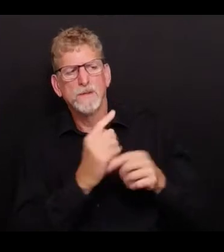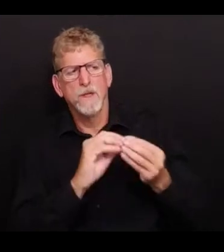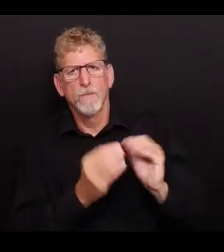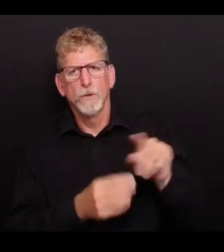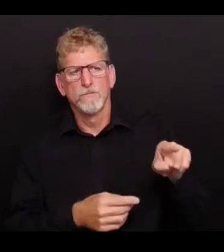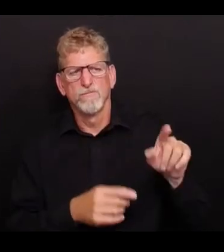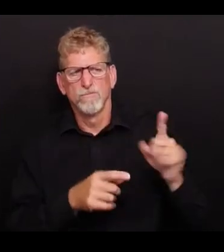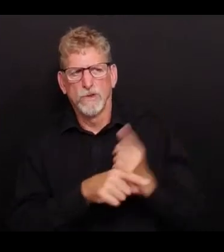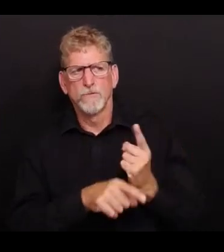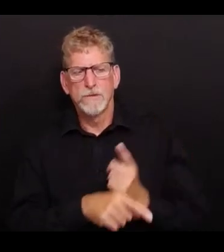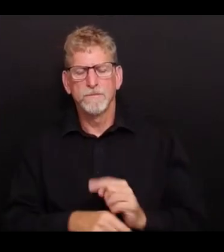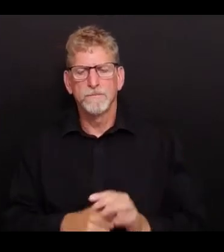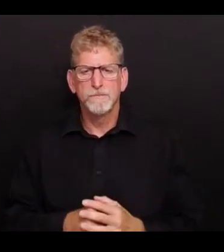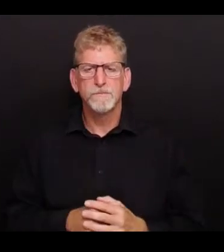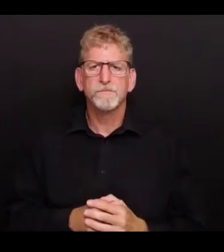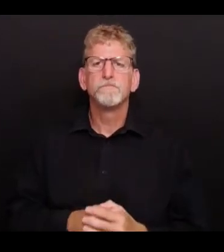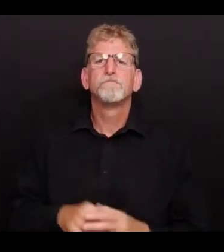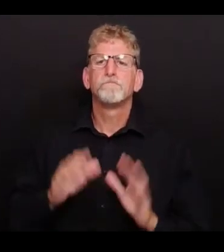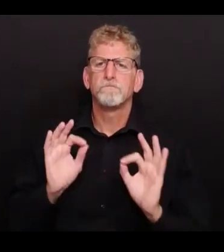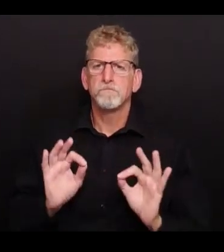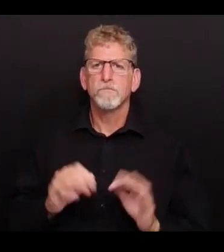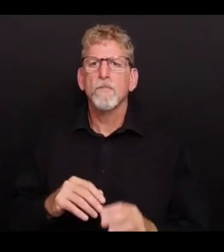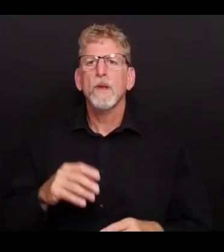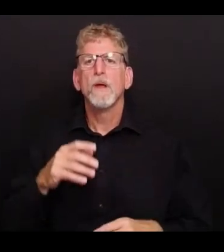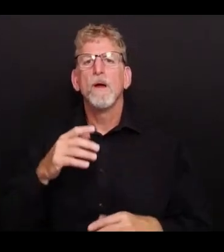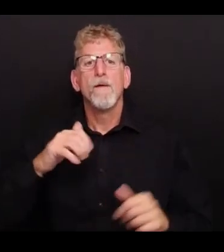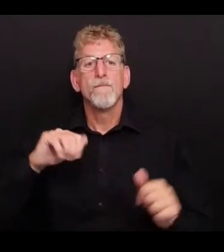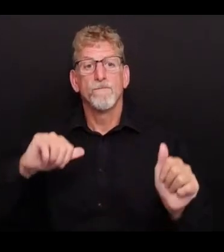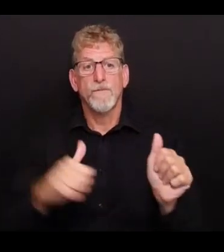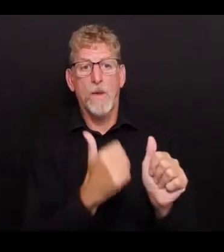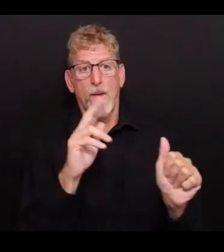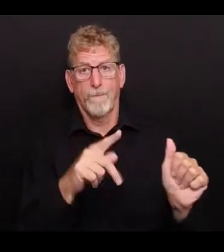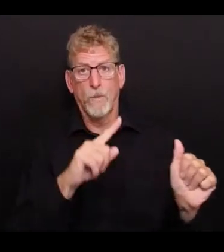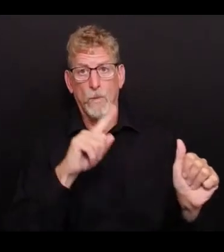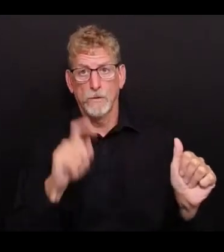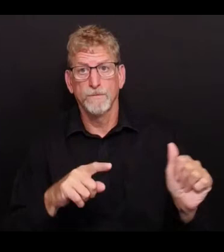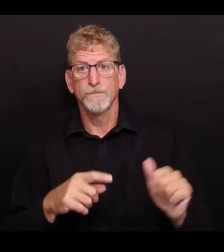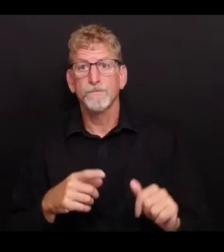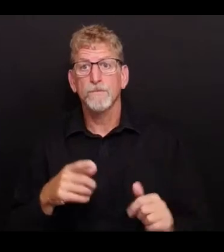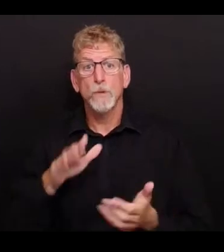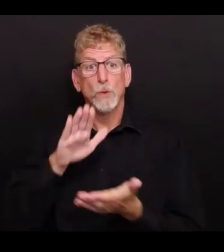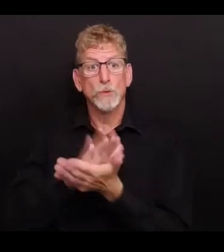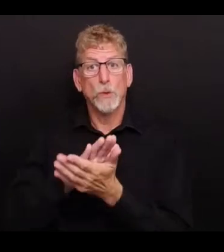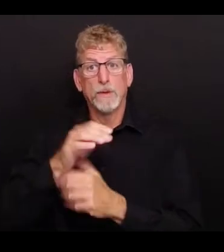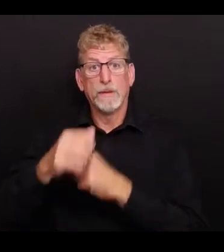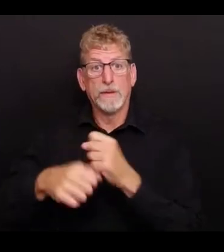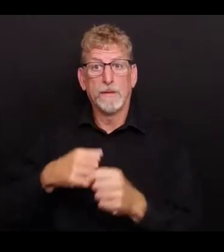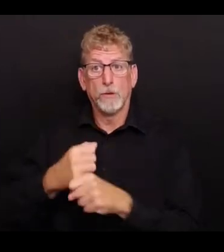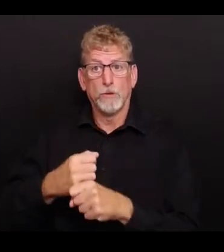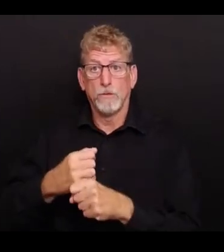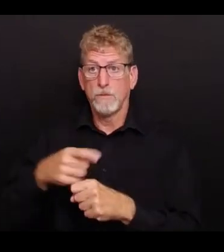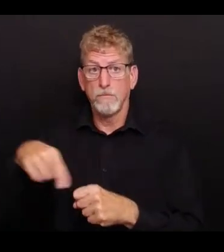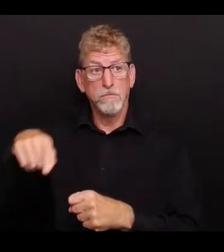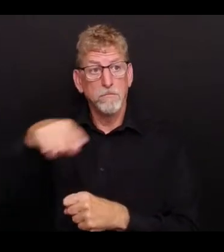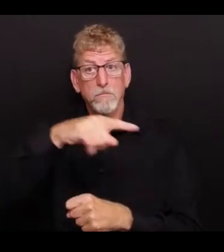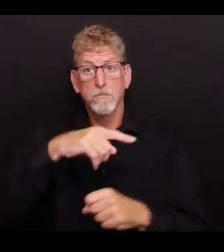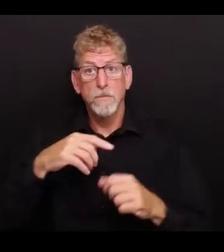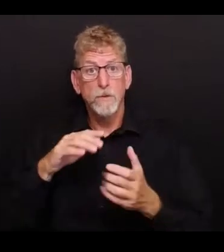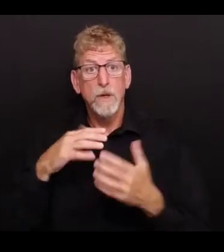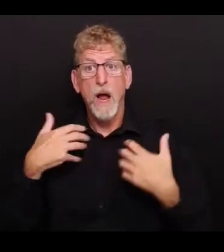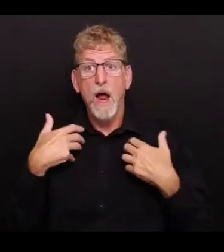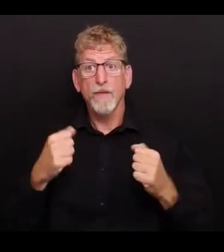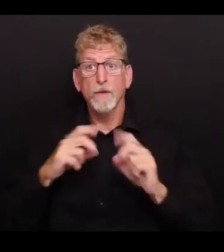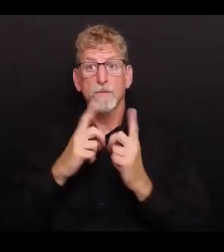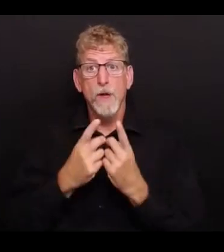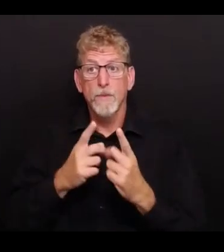as a follow-up, I was wondering if this school year, will the Department of Health be reporting pediatric or cases in school settings in